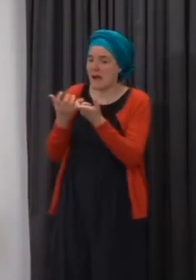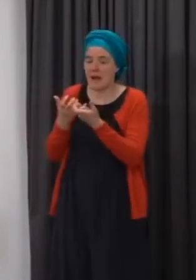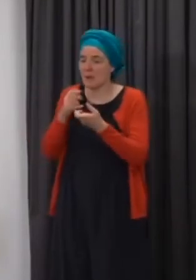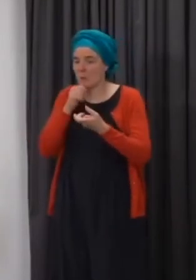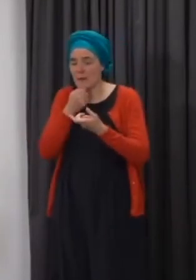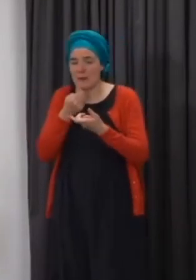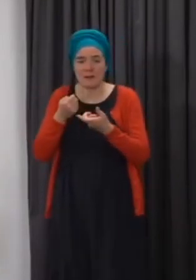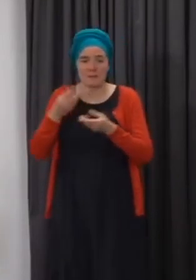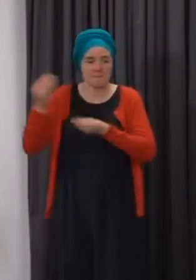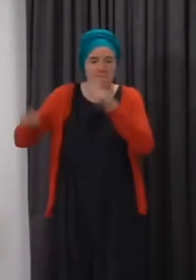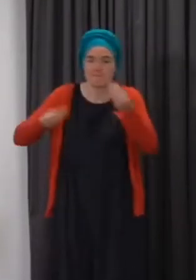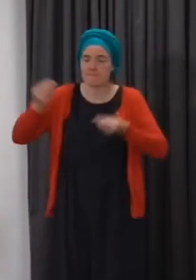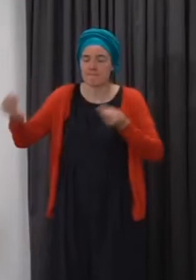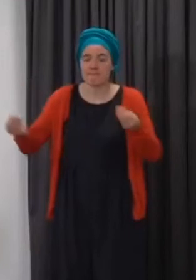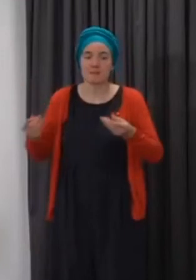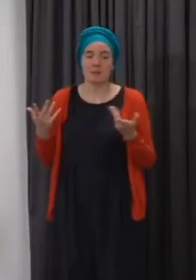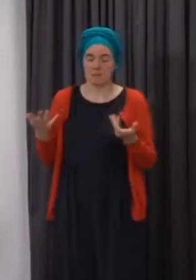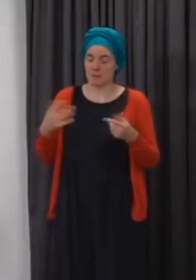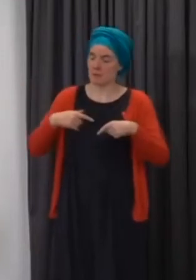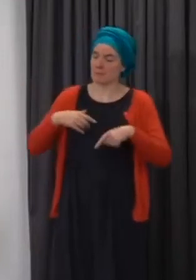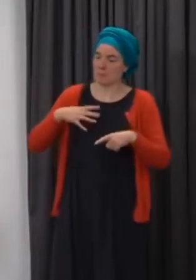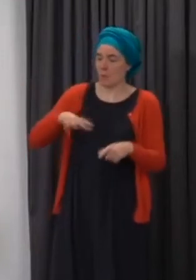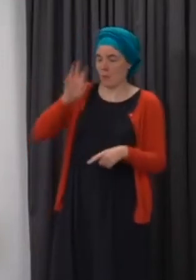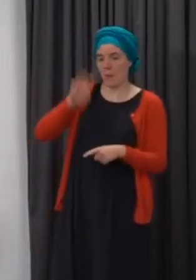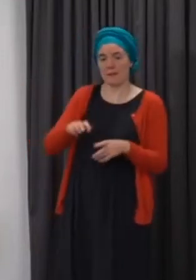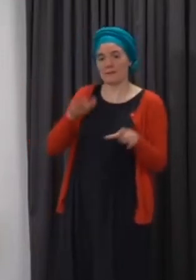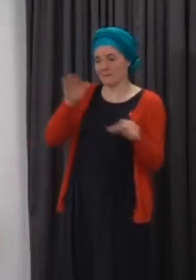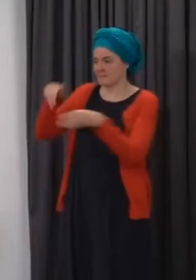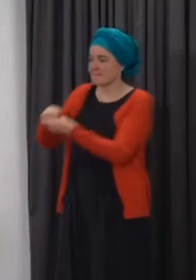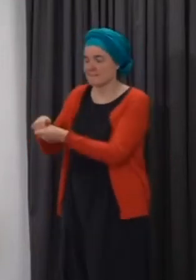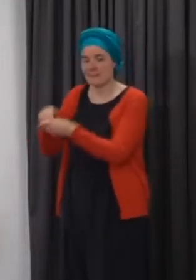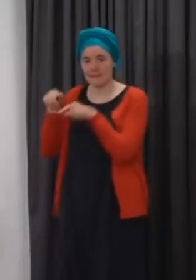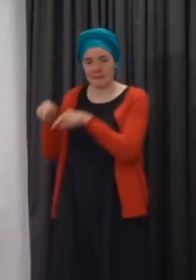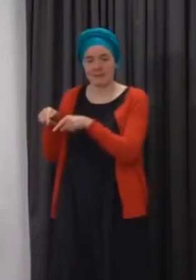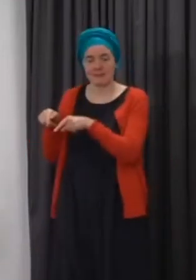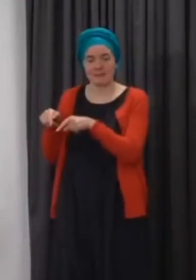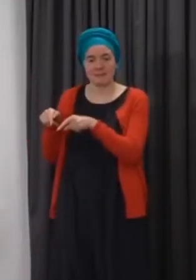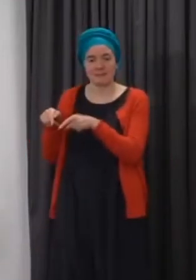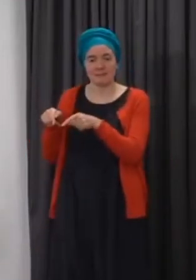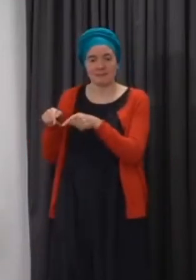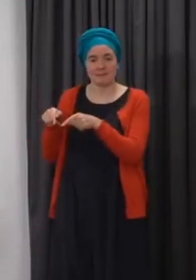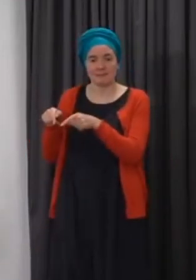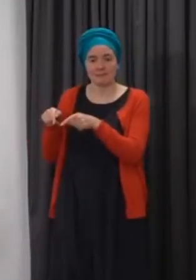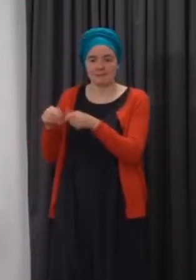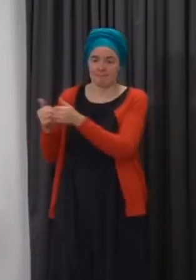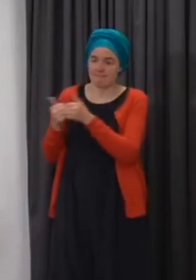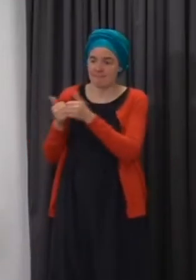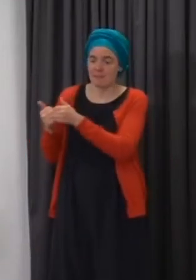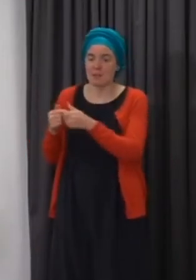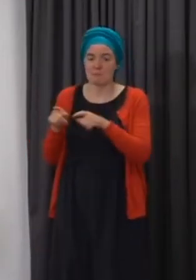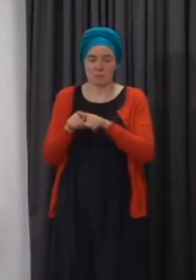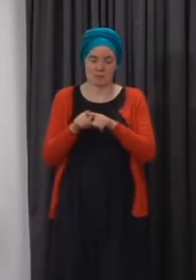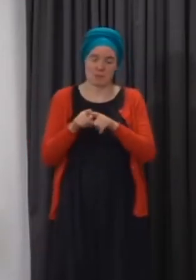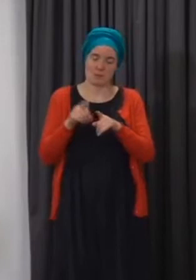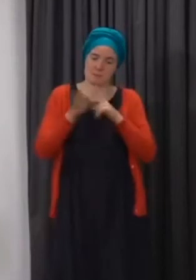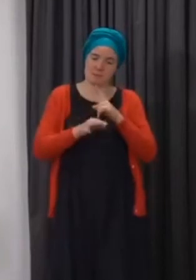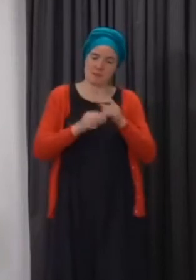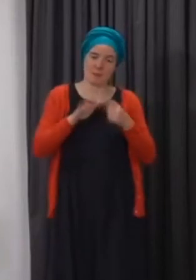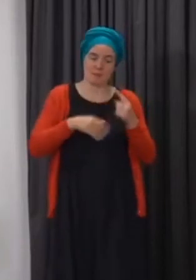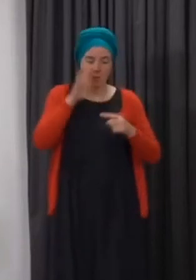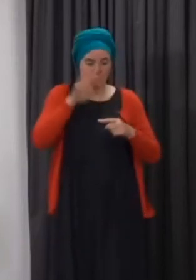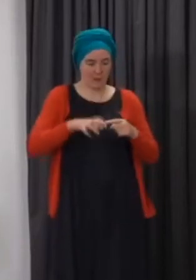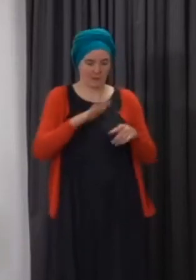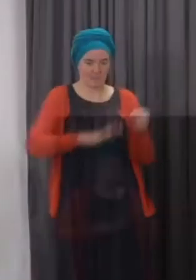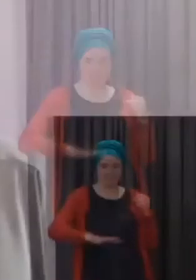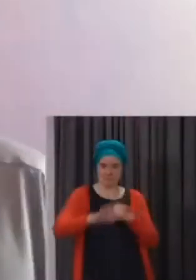of course want Wales to be part of those collective efforts as well as focusing on what we need to do, particularly for our Welsh circumstances.